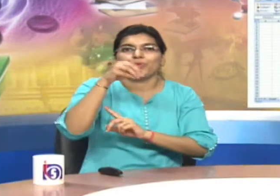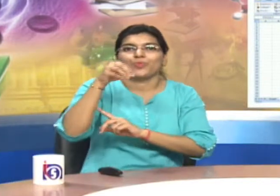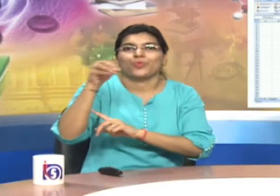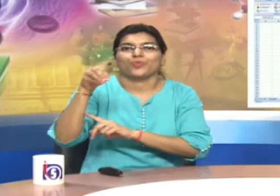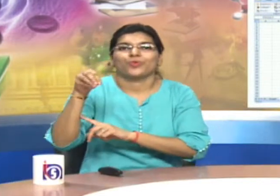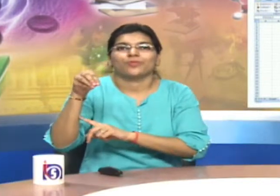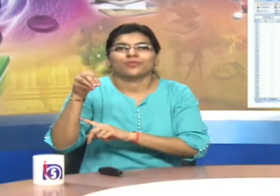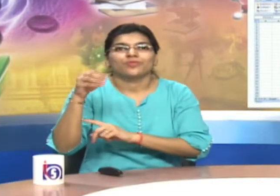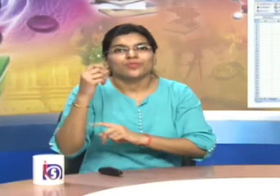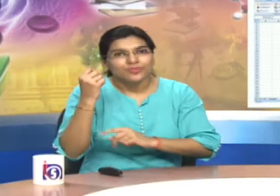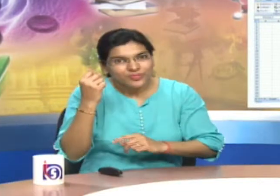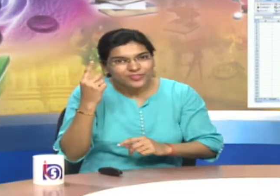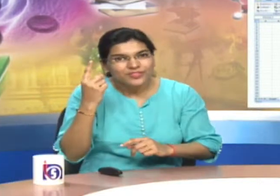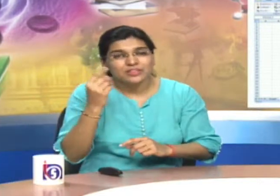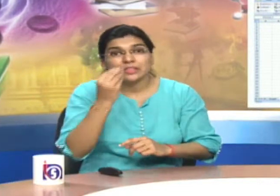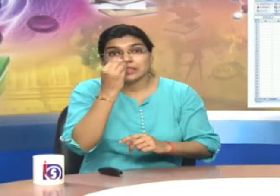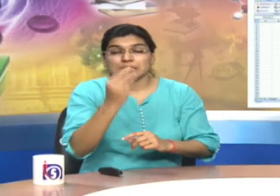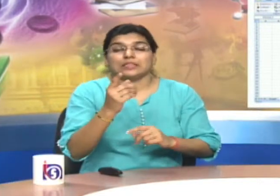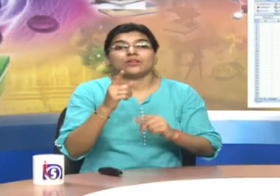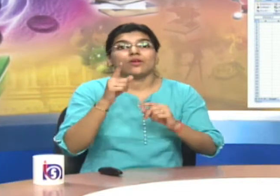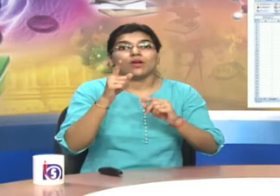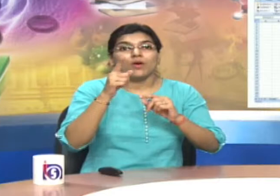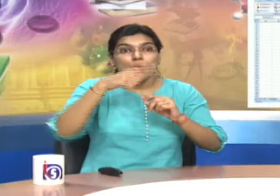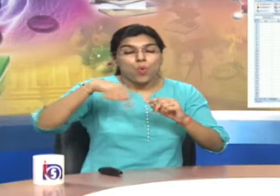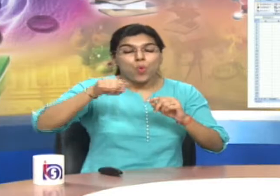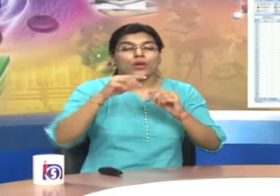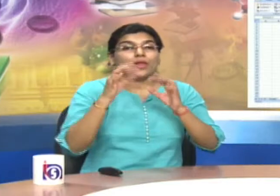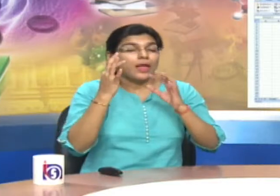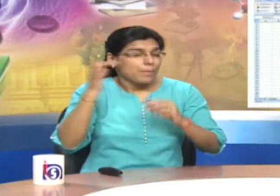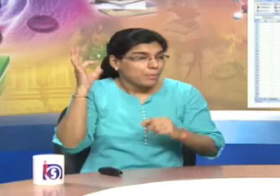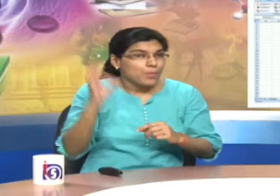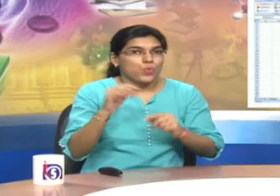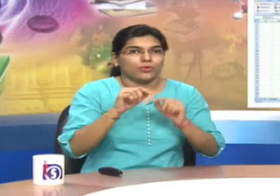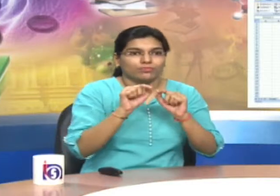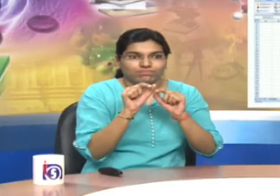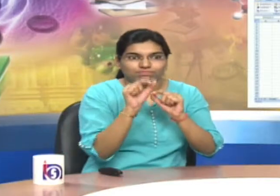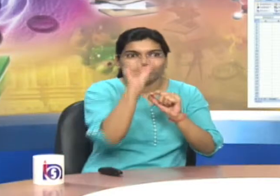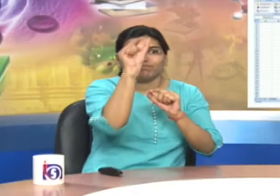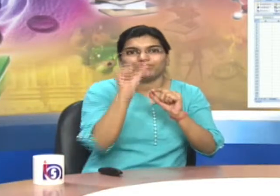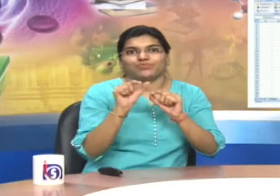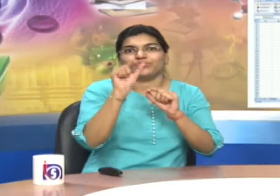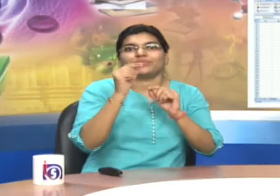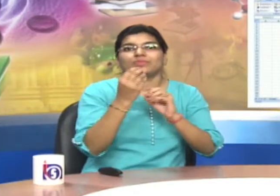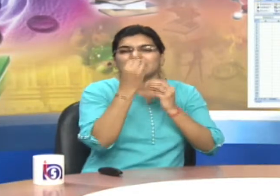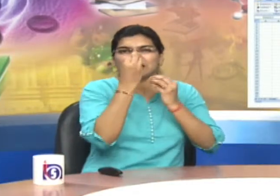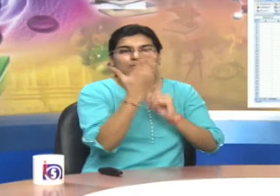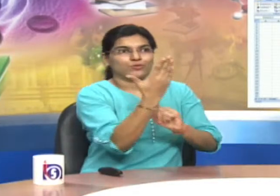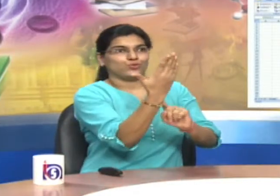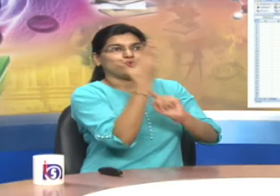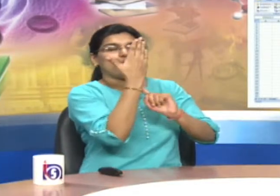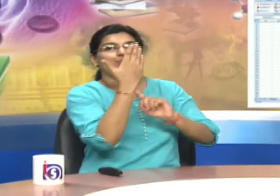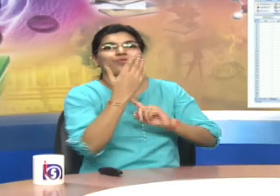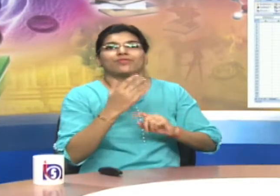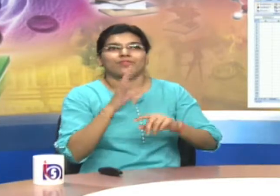the name of the students, and it is really easy. So it is important for you all